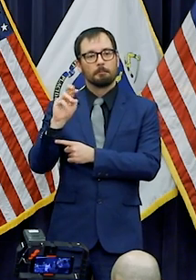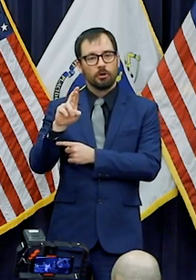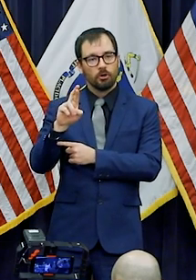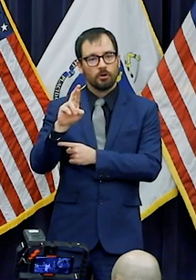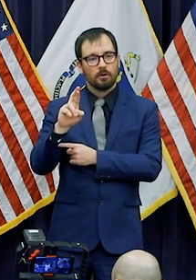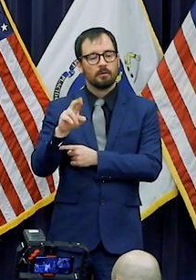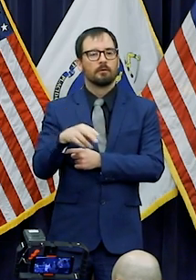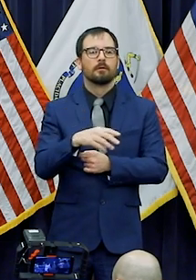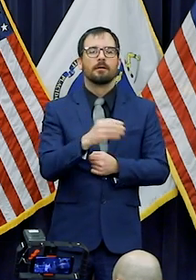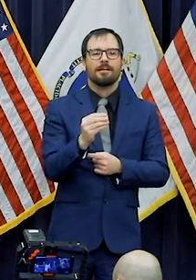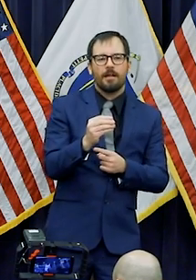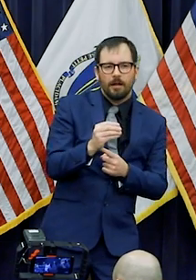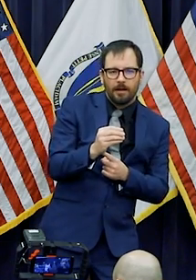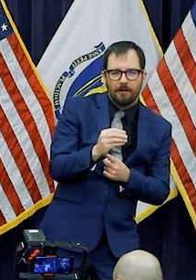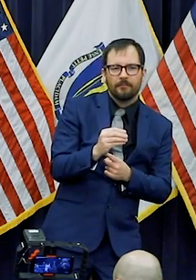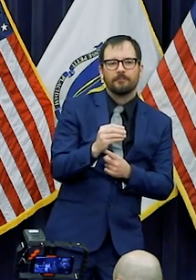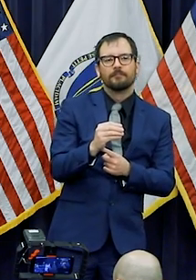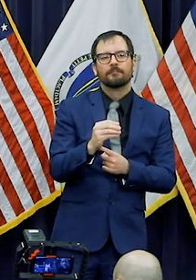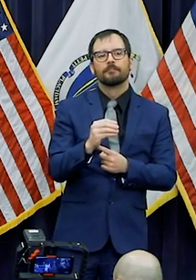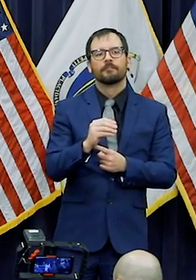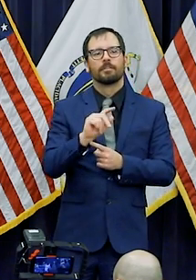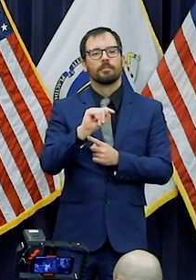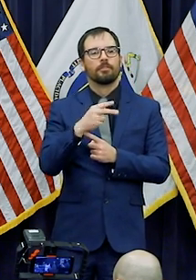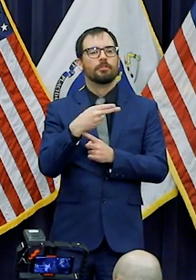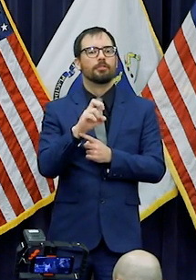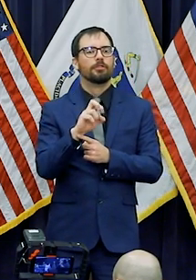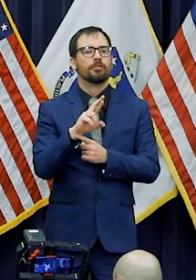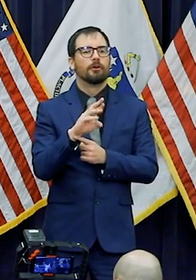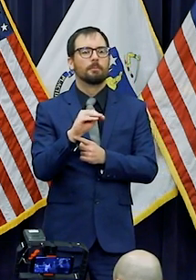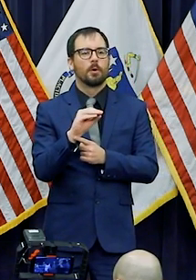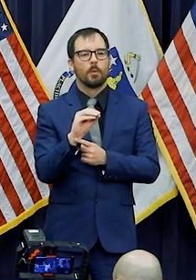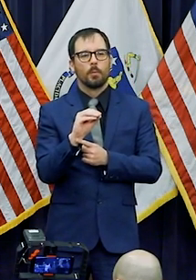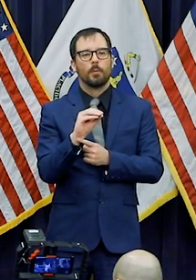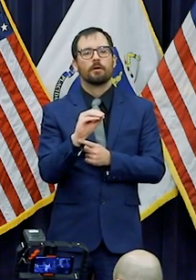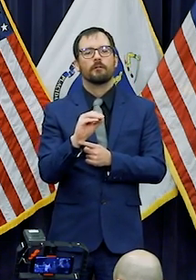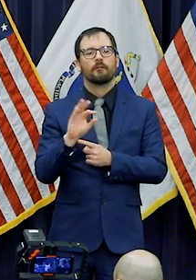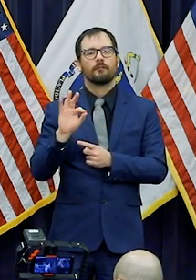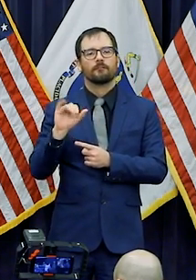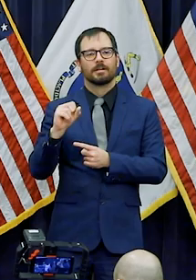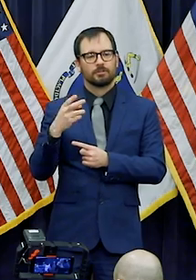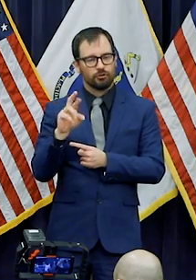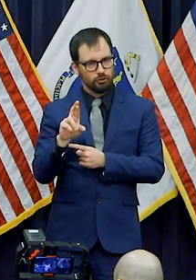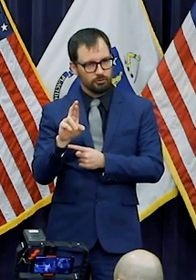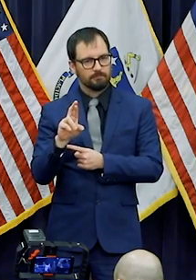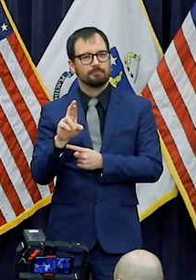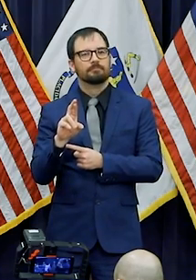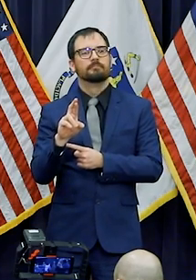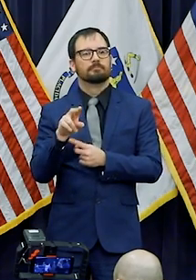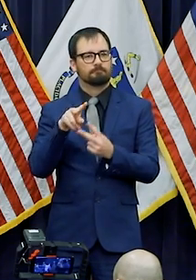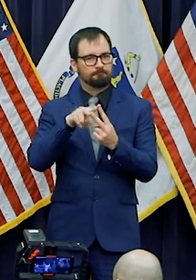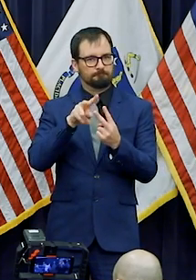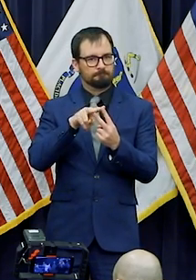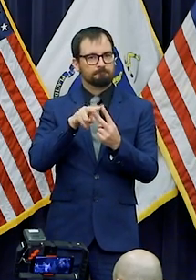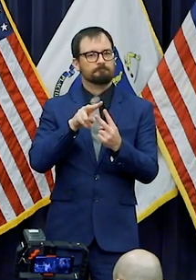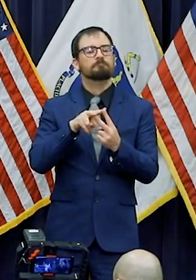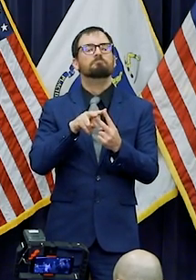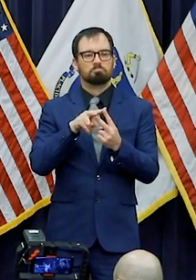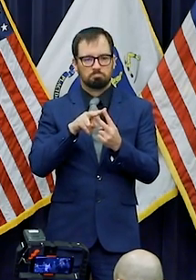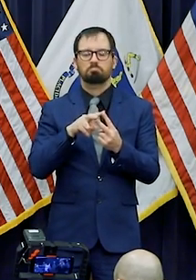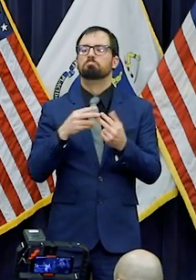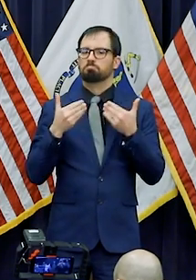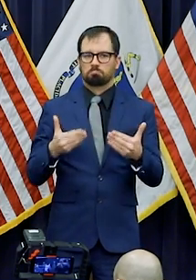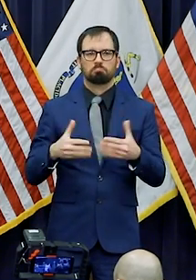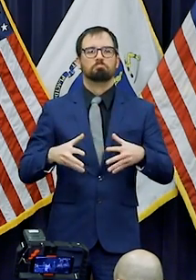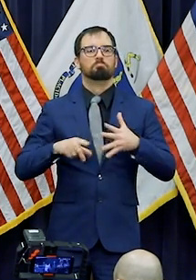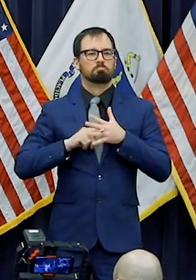of Massachusetts. I spoke personally with the CEO of PerkinElmer and the leadership of Thermo Fisher, and just a